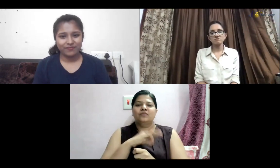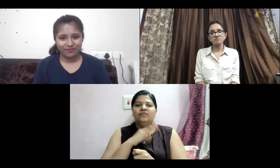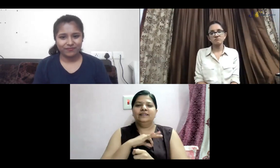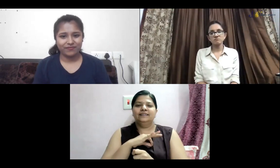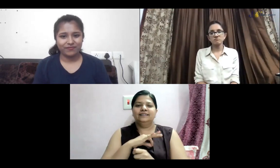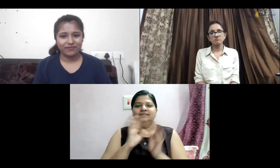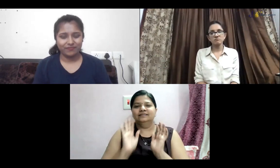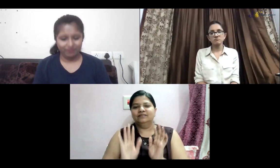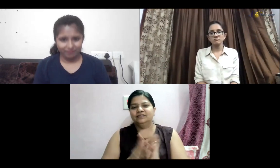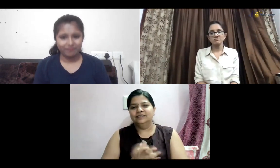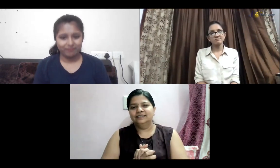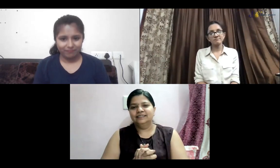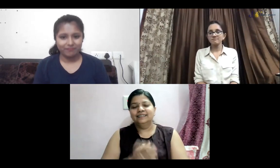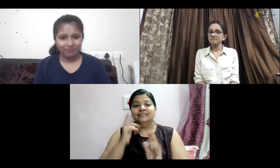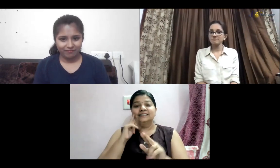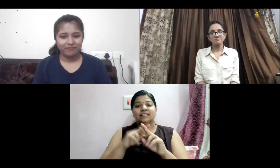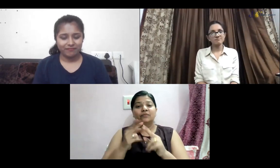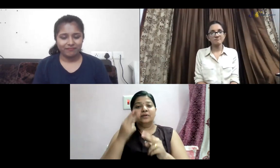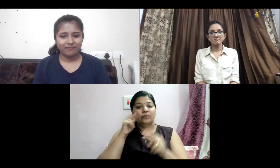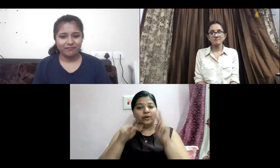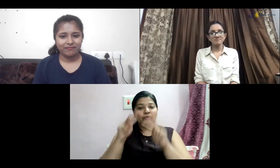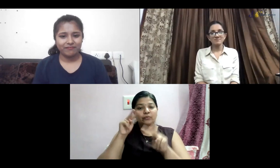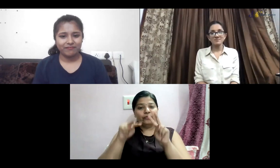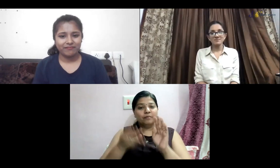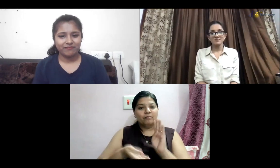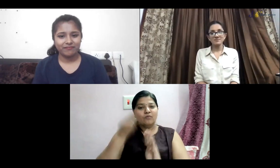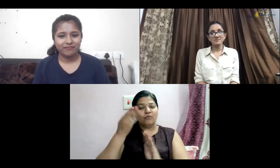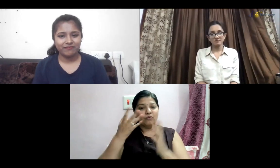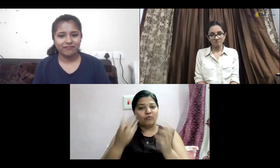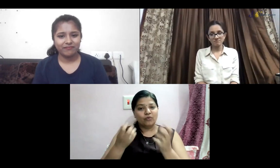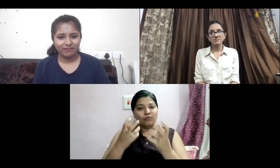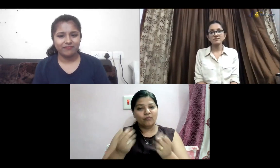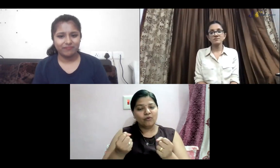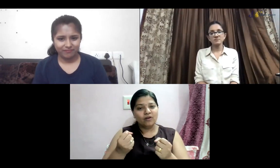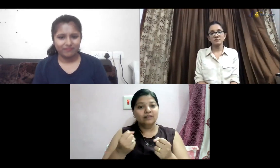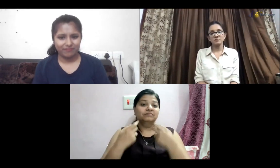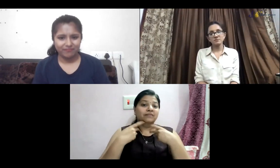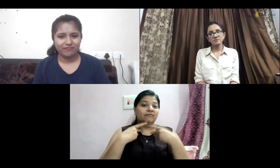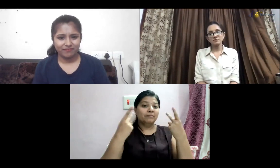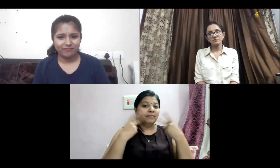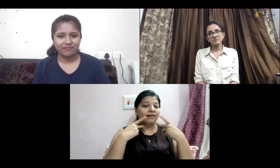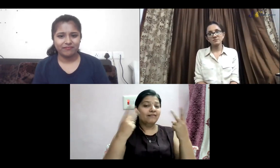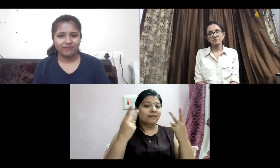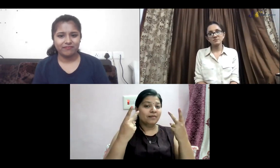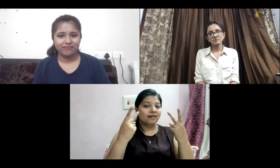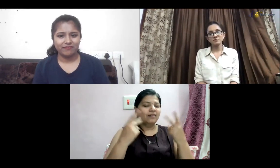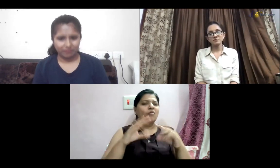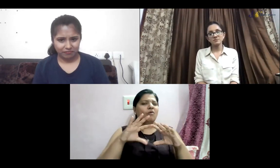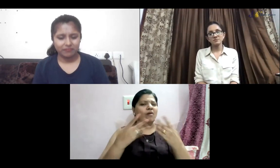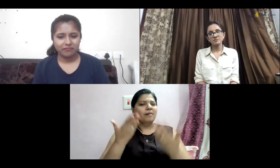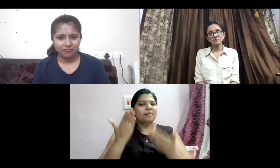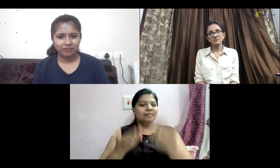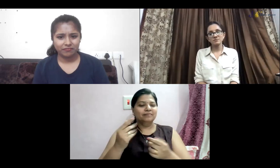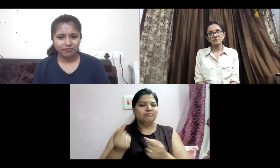So in media is just they are getting the profits. So we have seen lots of things